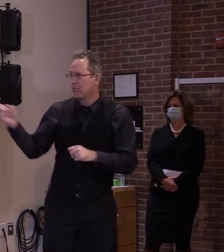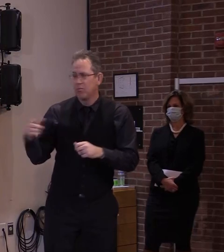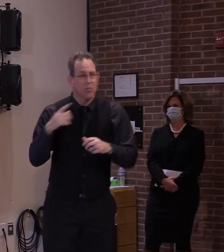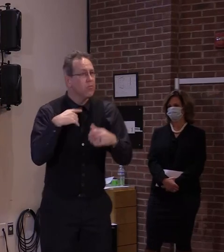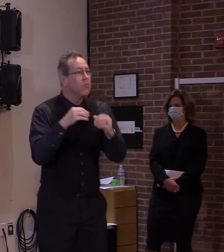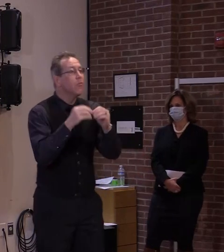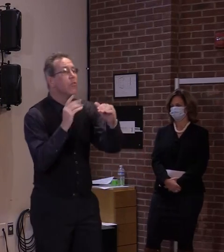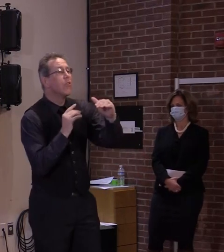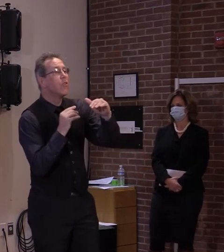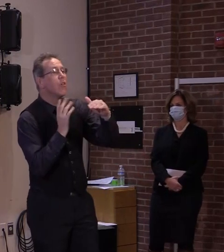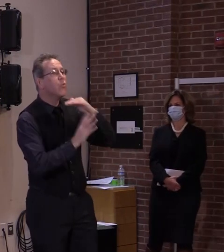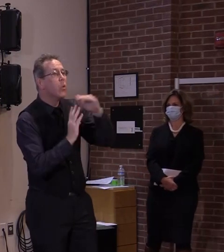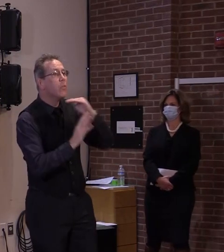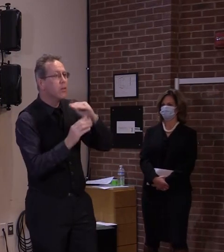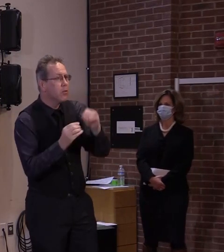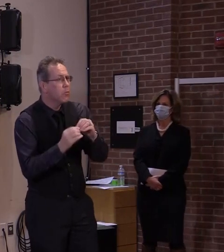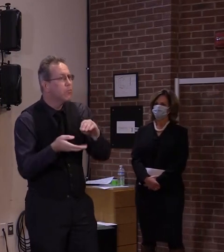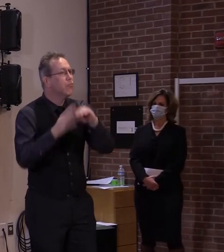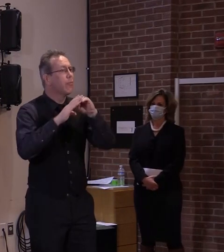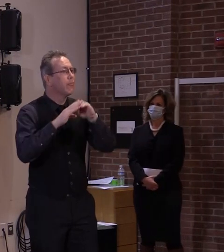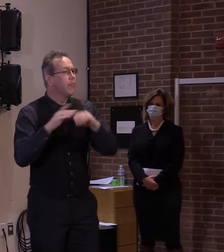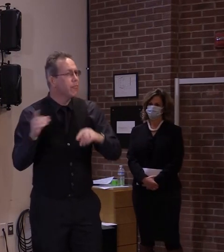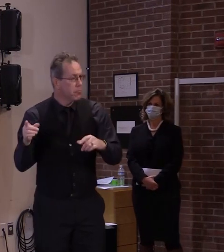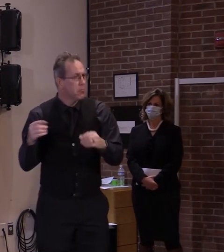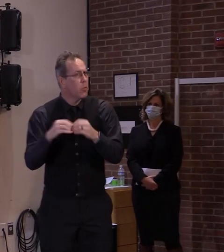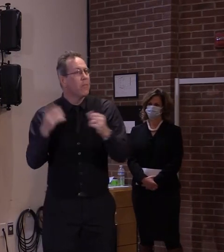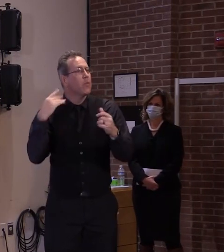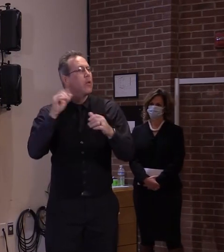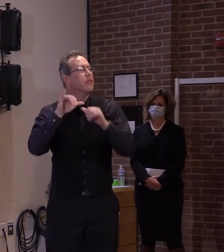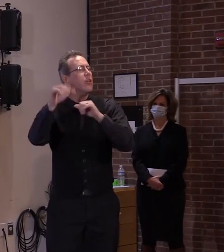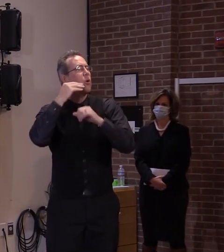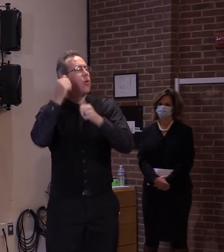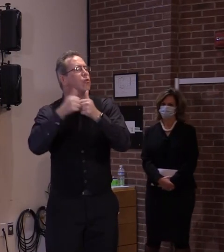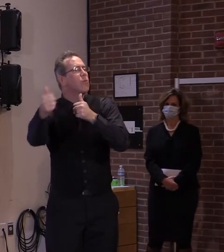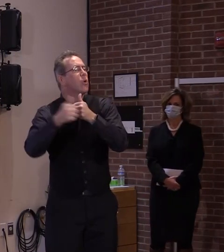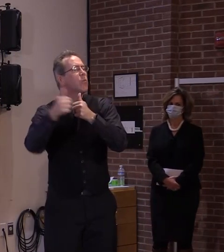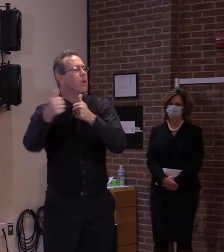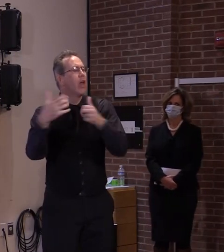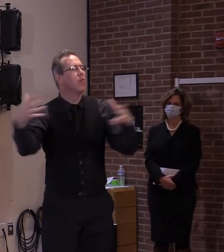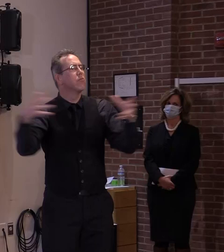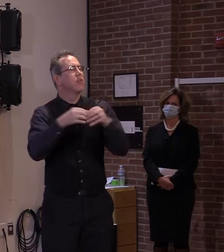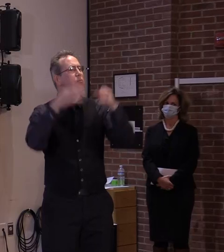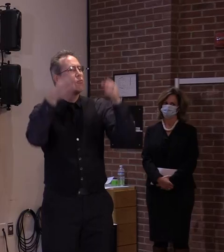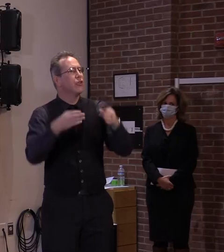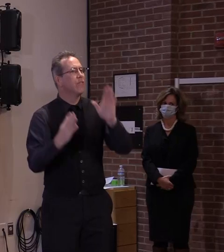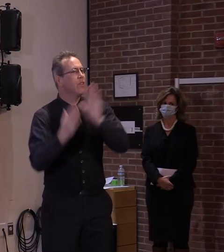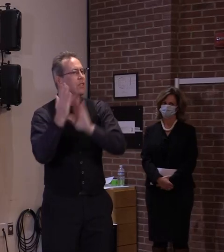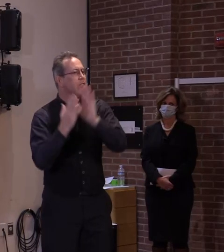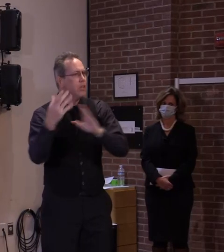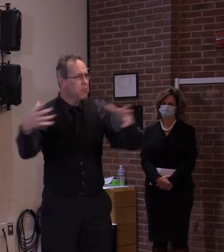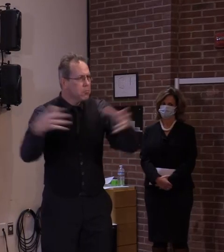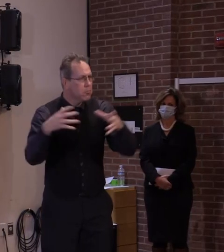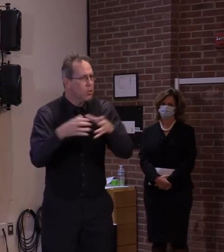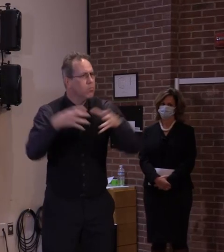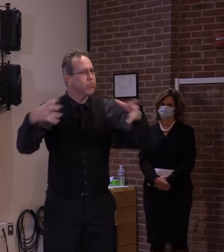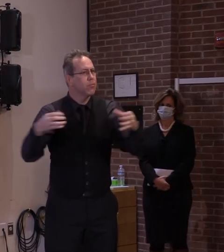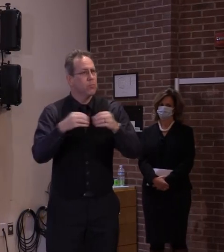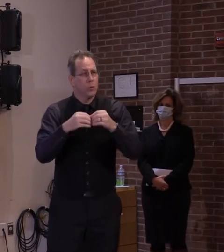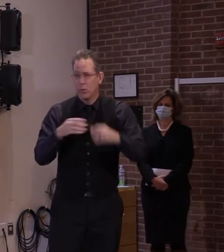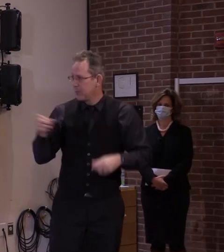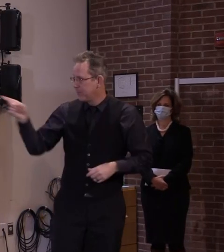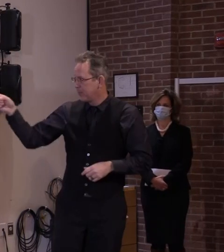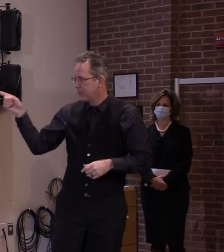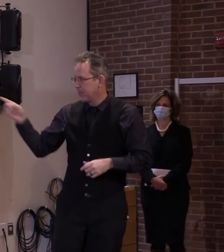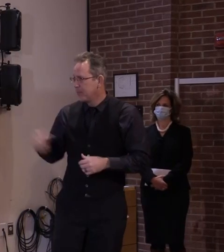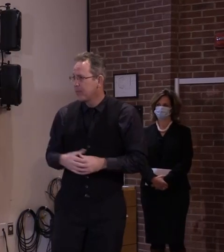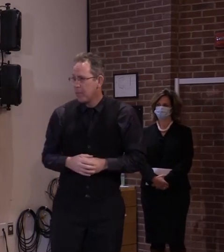campus. But even with the 8,000 more students on campus learning, there were fewer cases this year compared to last